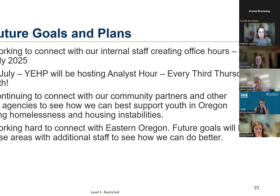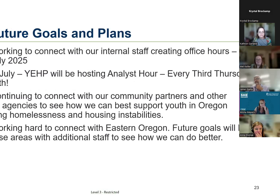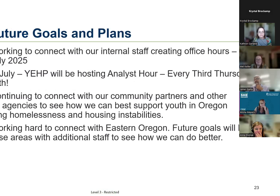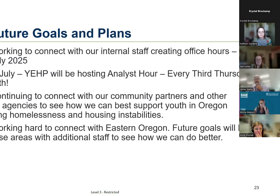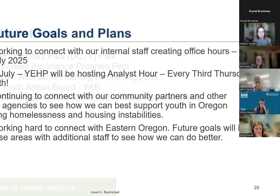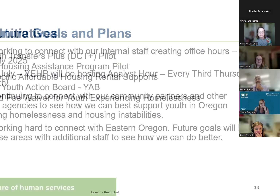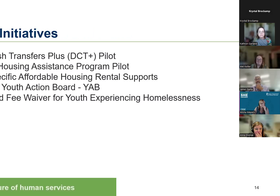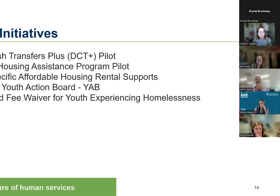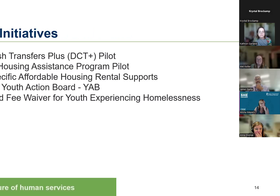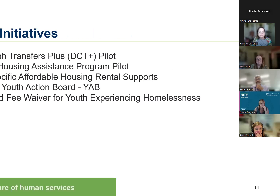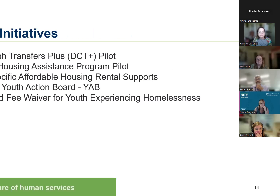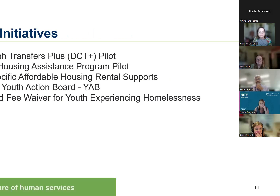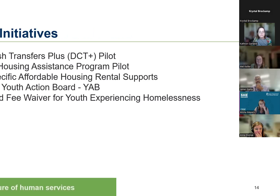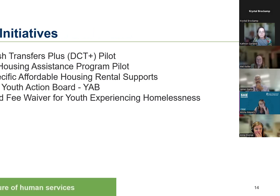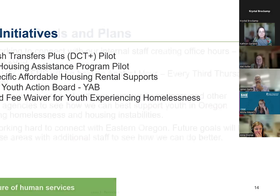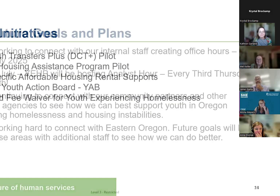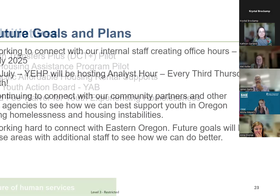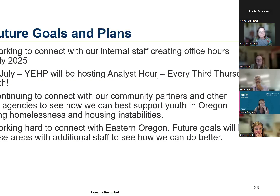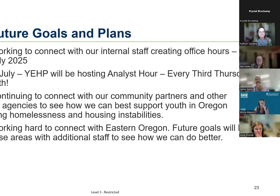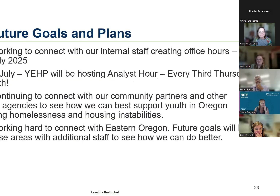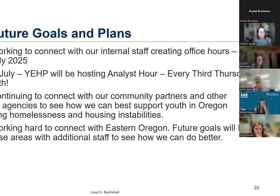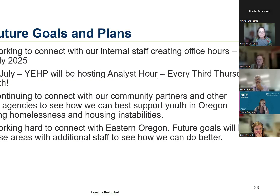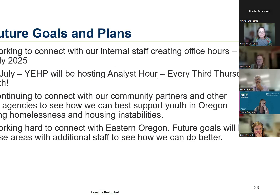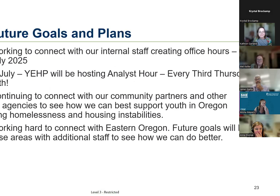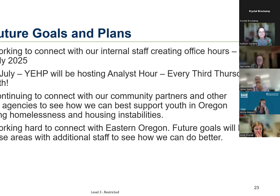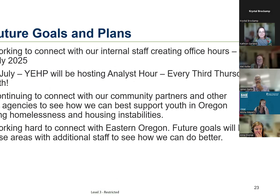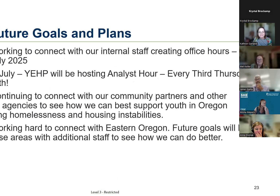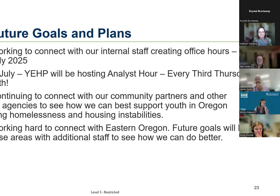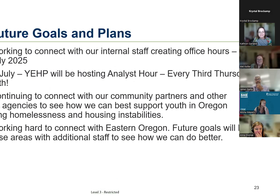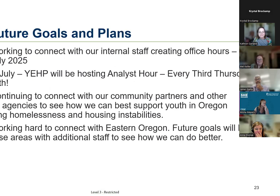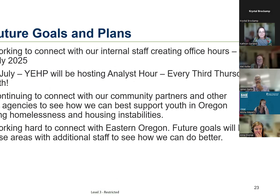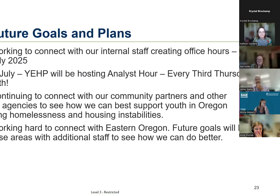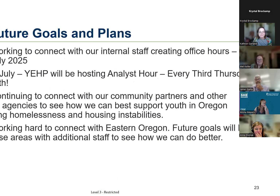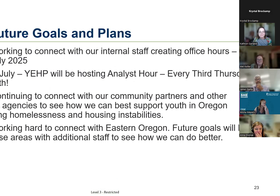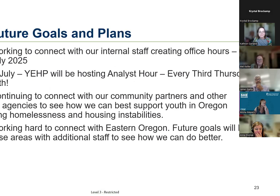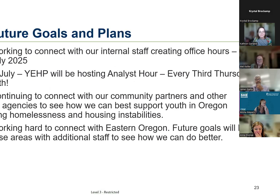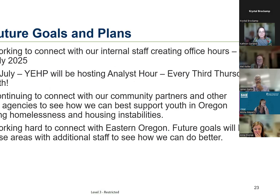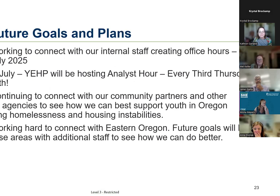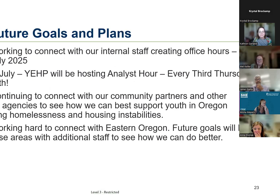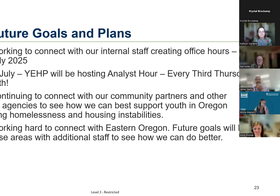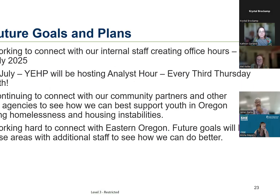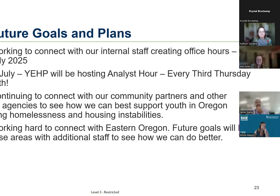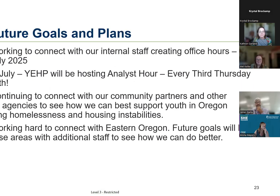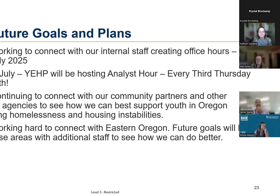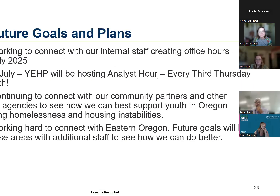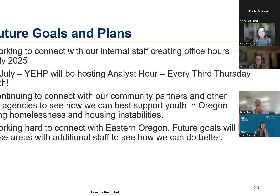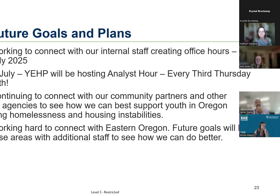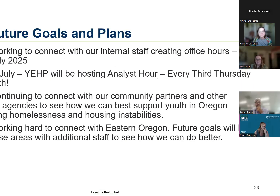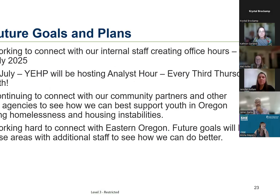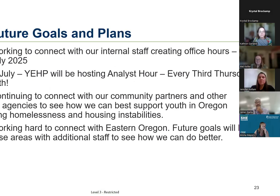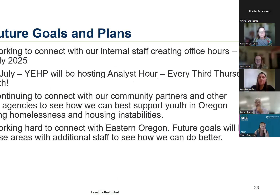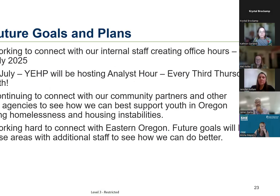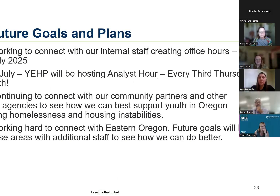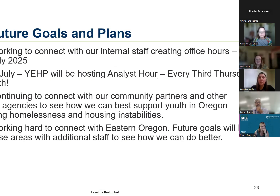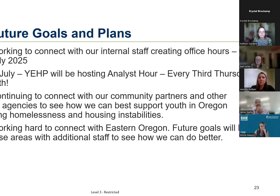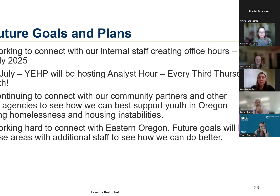And I think back to you, Jen. Thank you, Mel. So yeah, we also have some really exciting